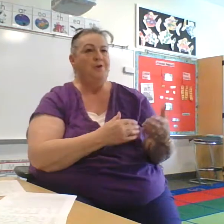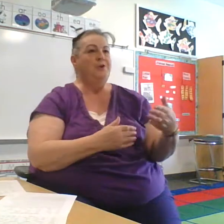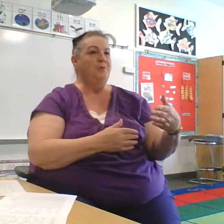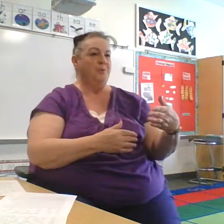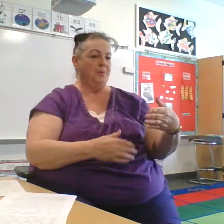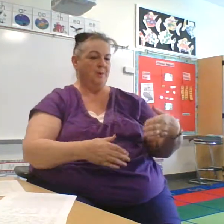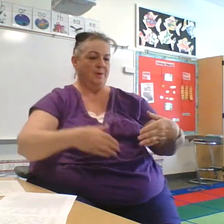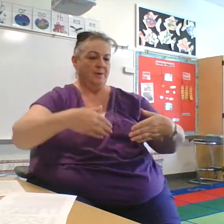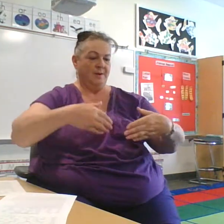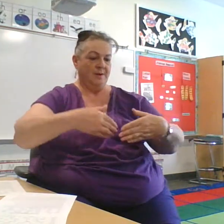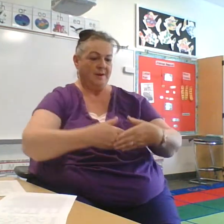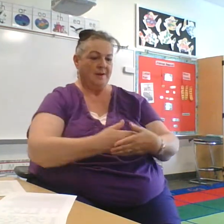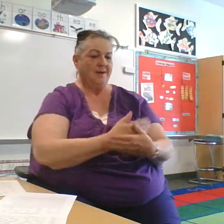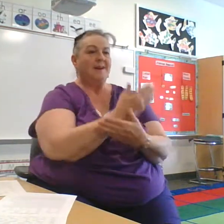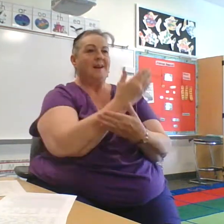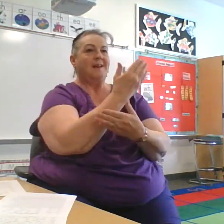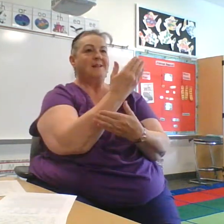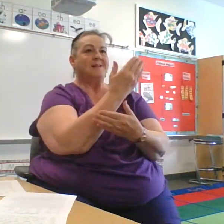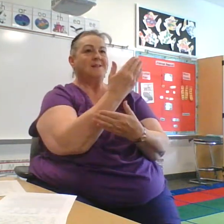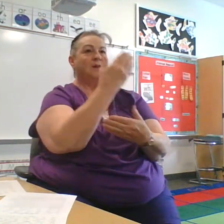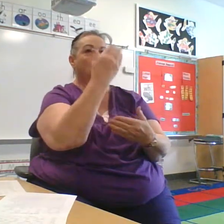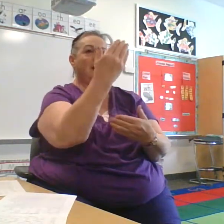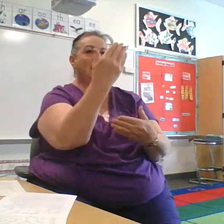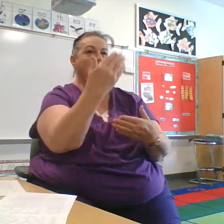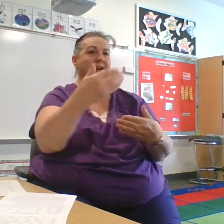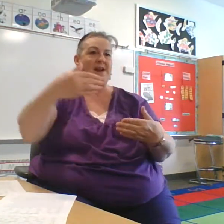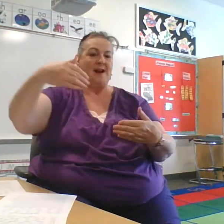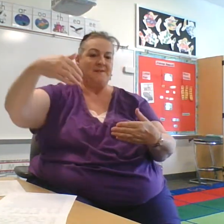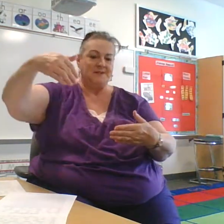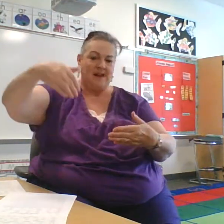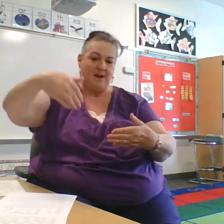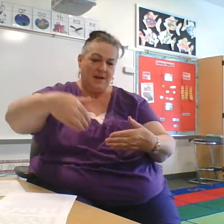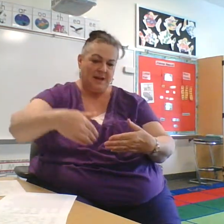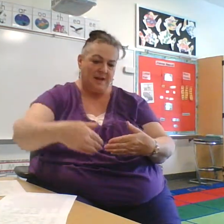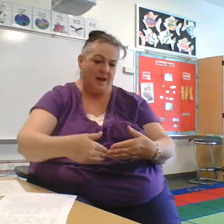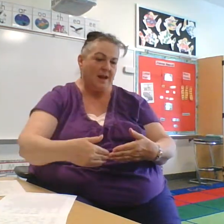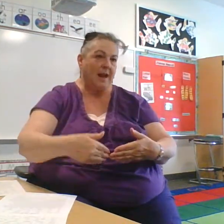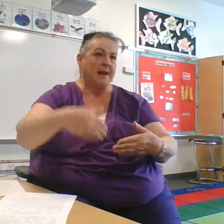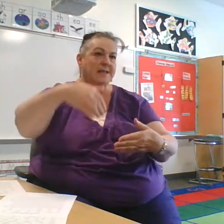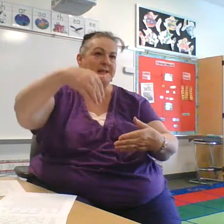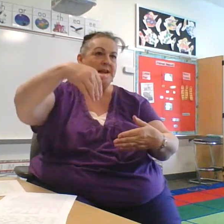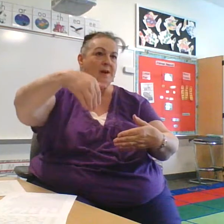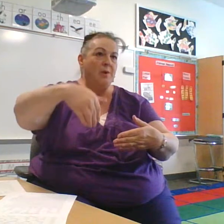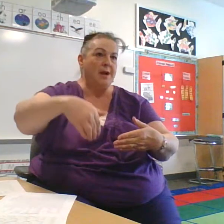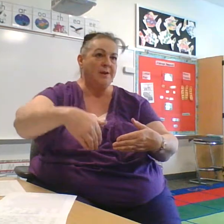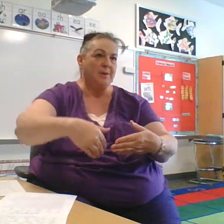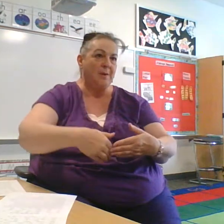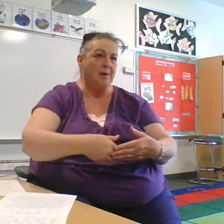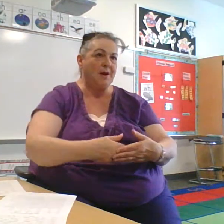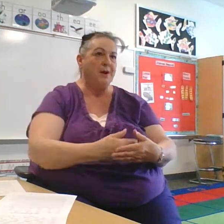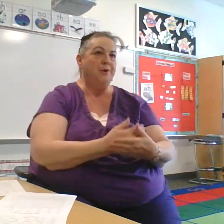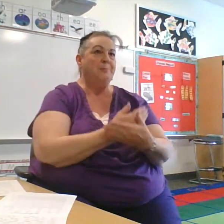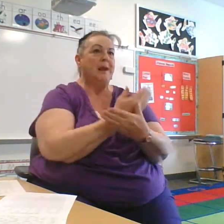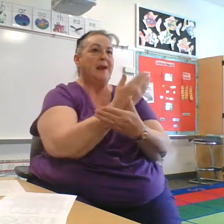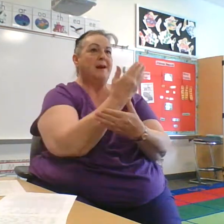New. Like this. Right hand dives down in like a seed going into the ground and a new plant comes